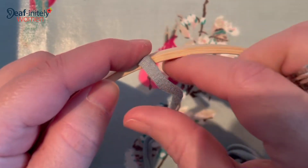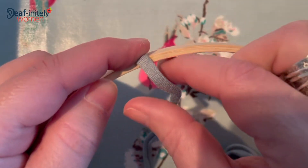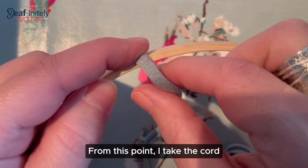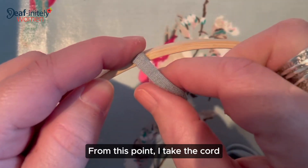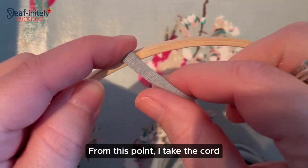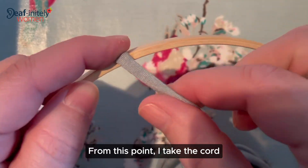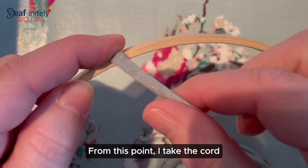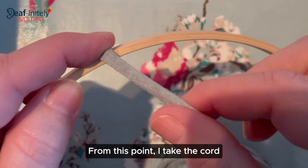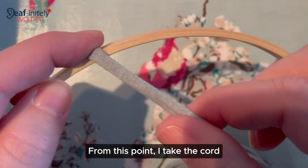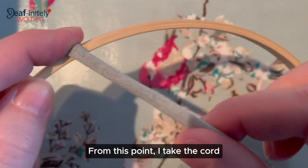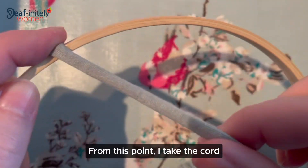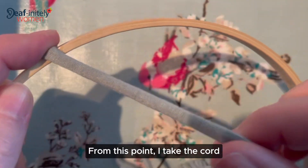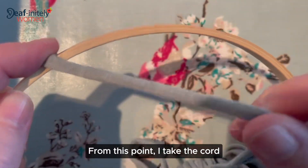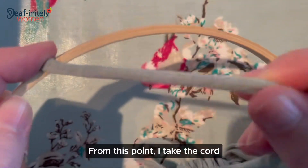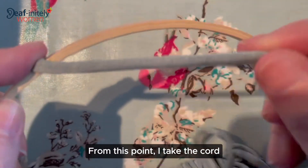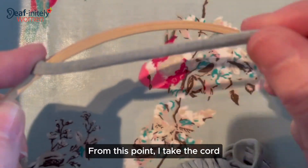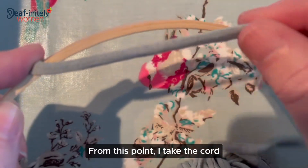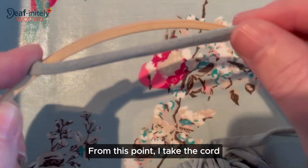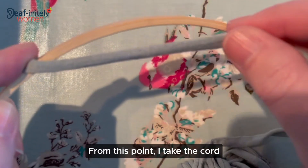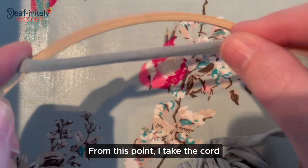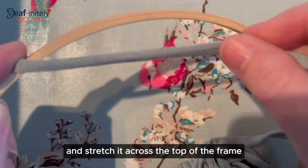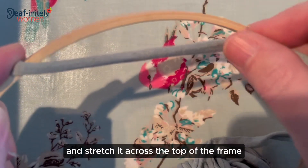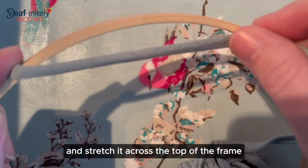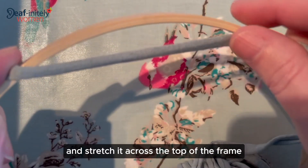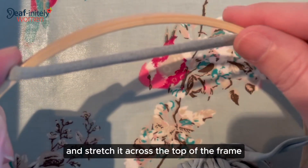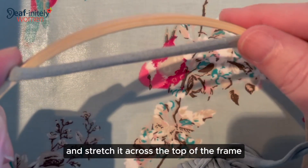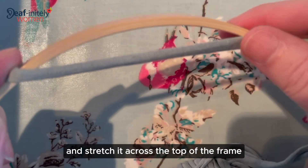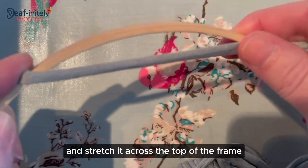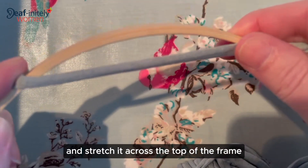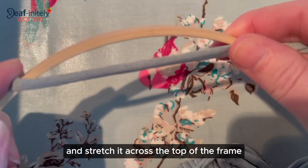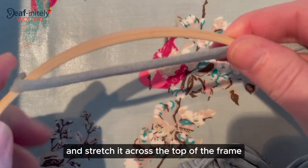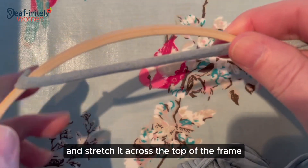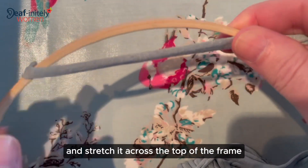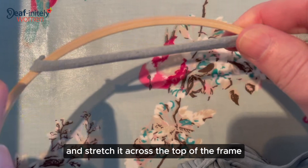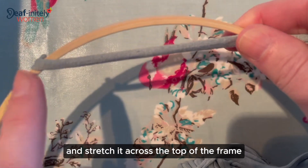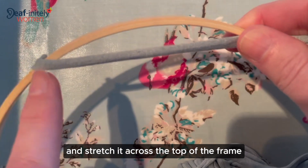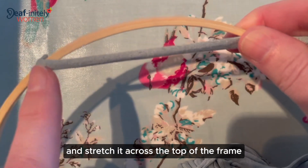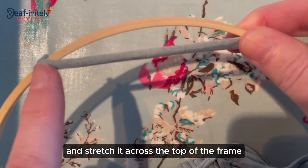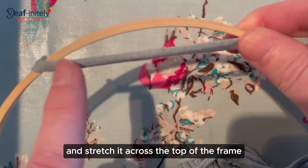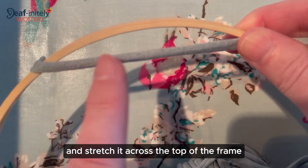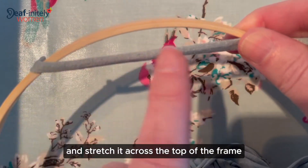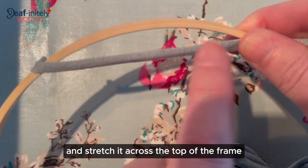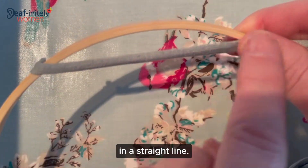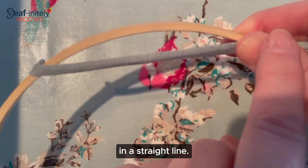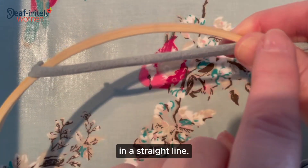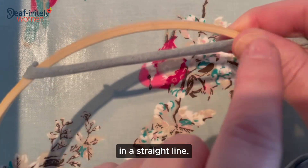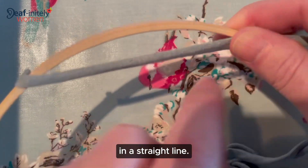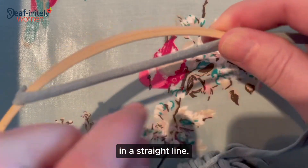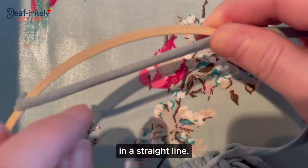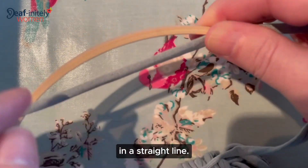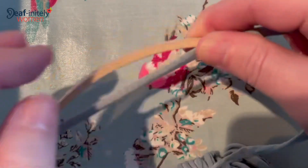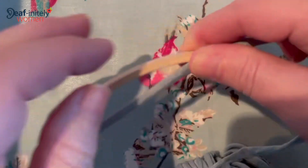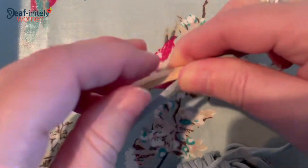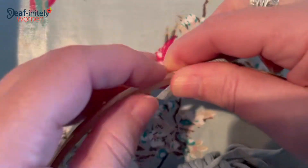From this point, I take the cord and stretch it across the top of the frame in a straight line.